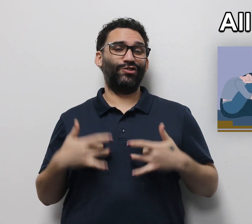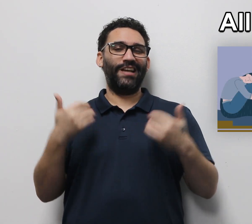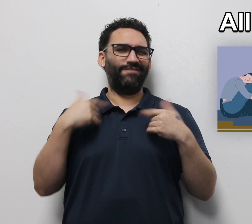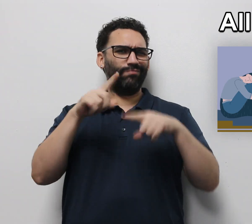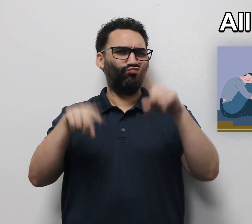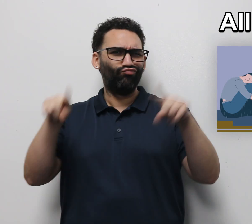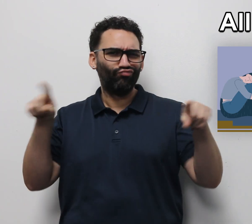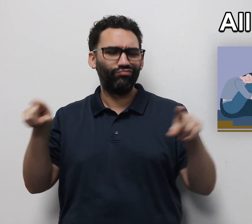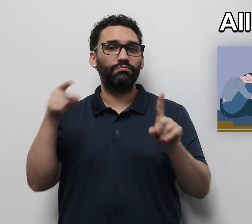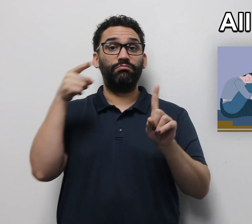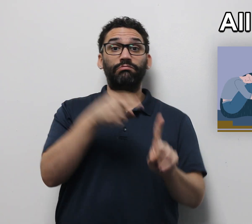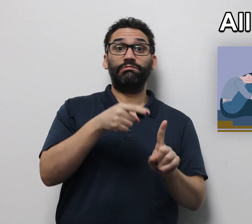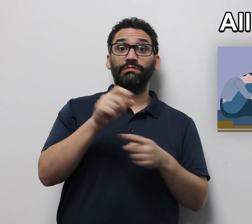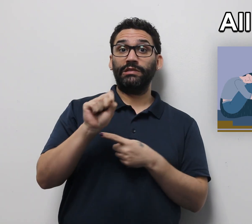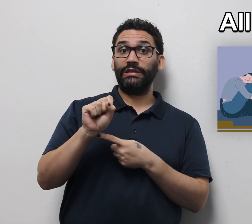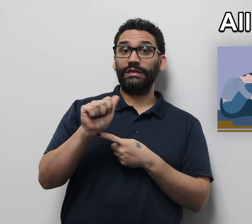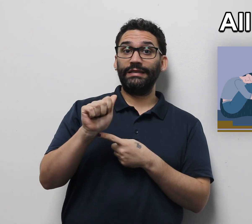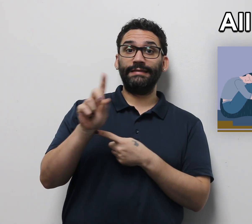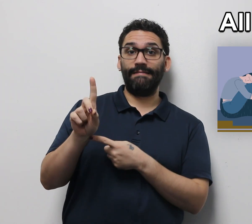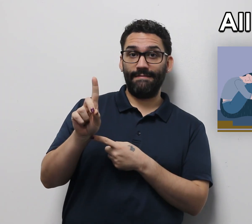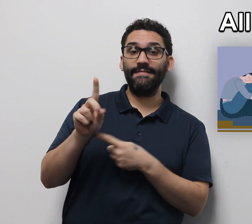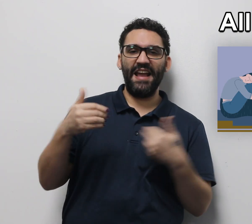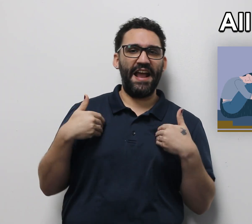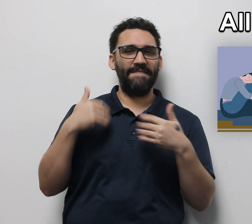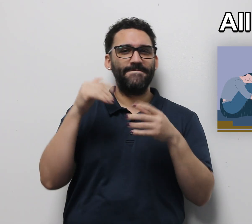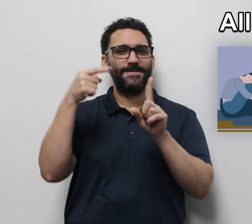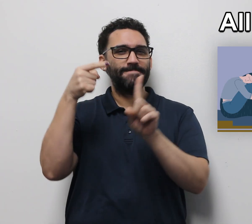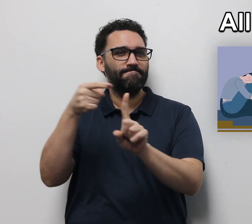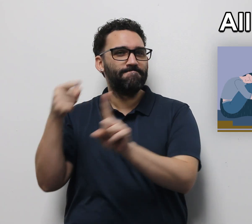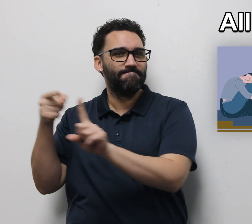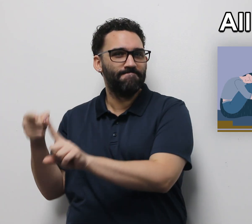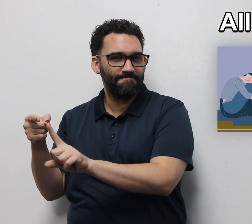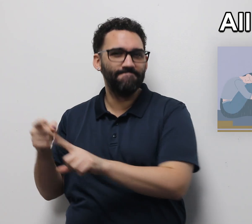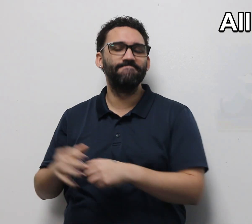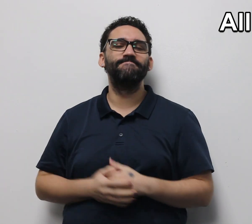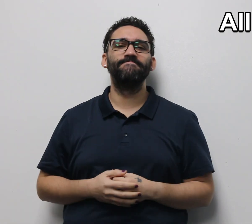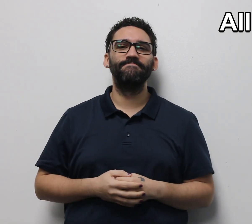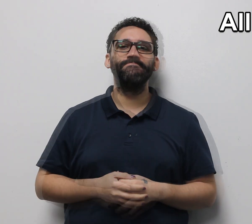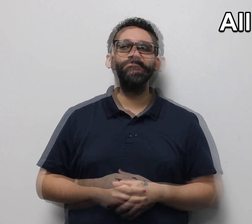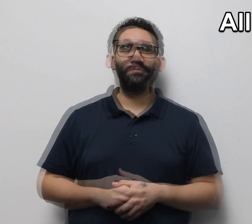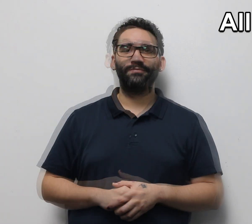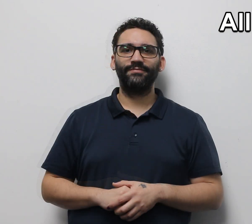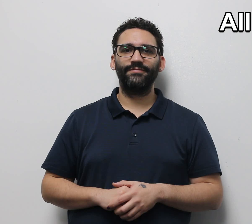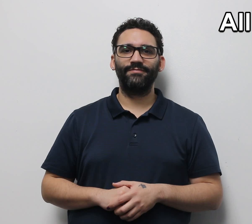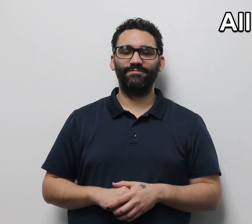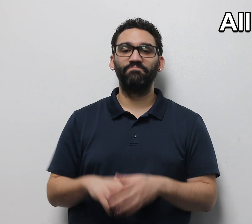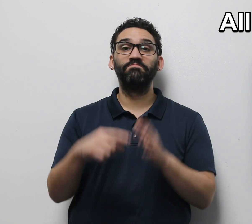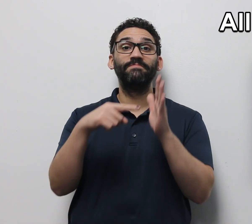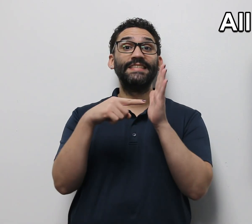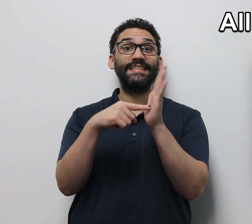Well, SAD is a type of depression with certain and specific